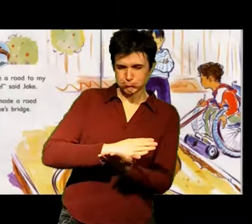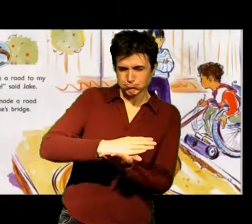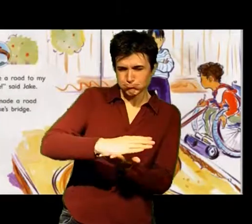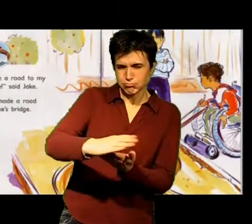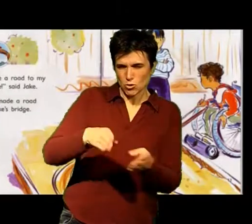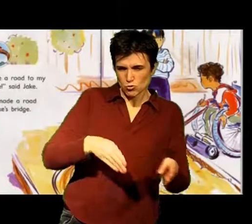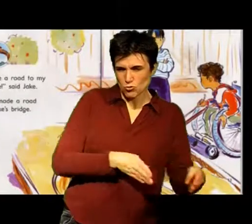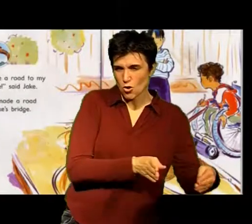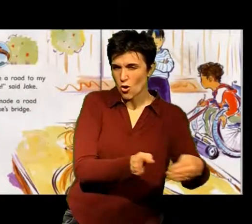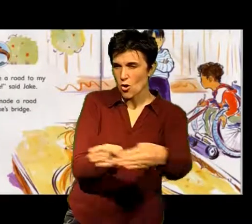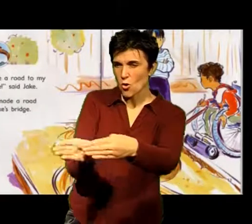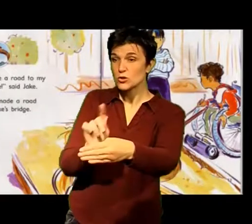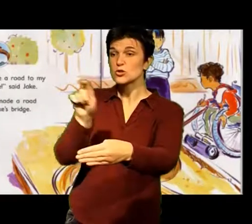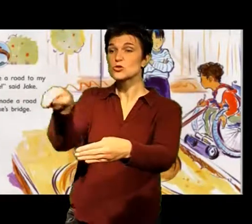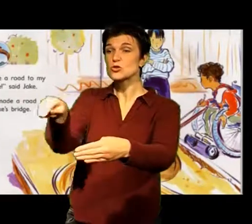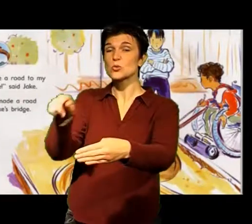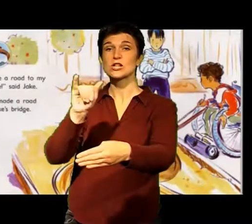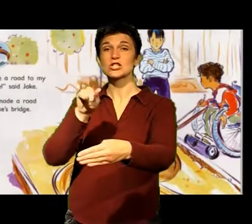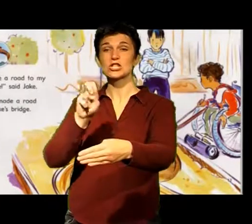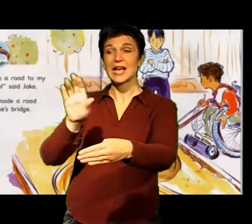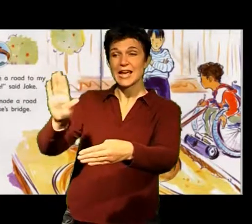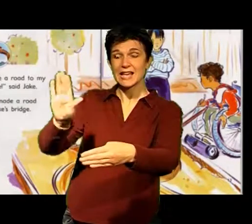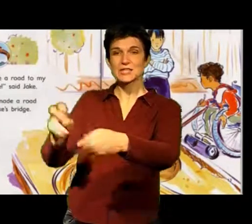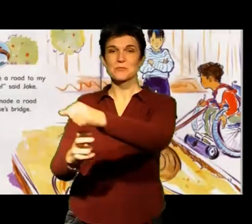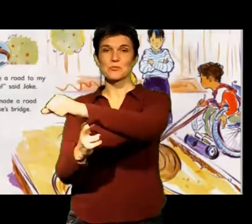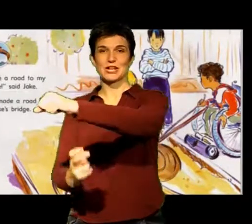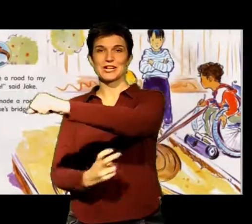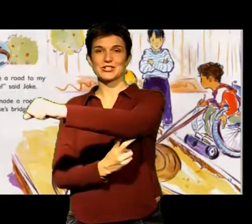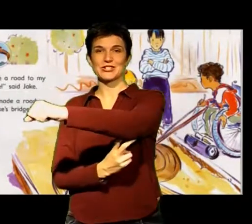Rob made a road to Jake's bridge.